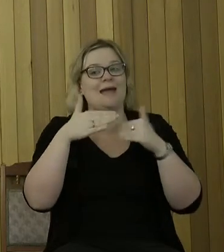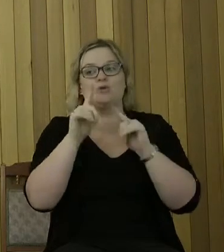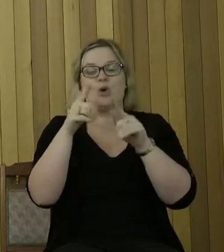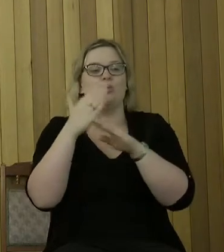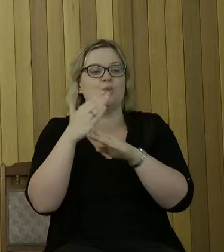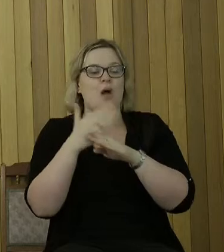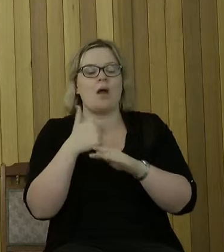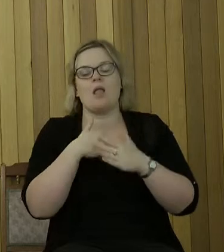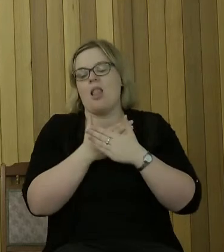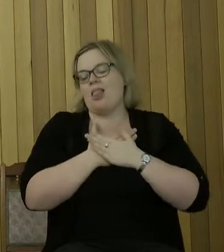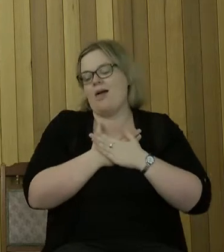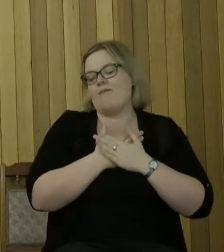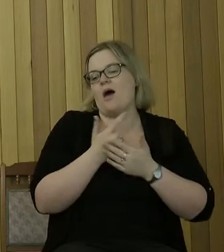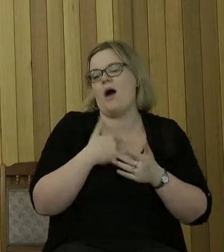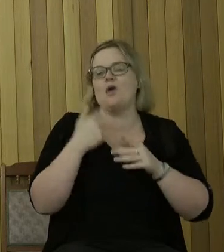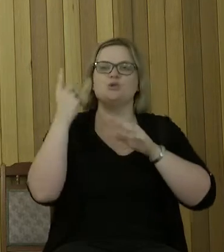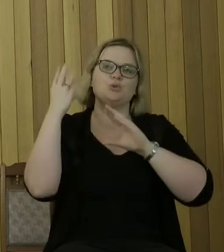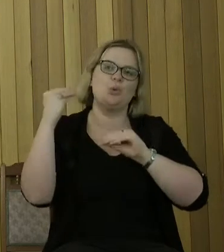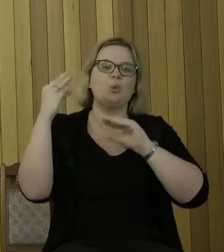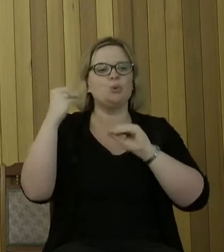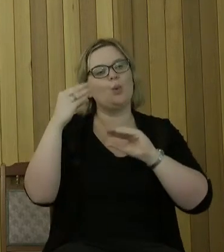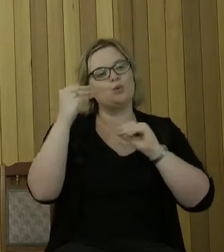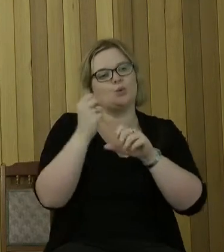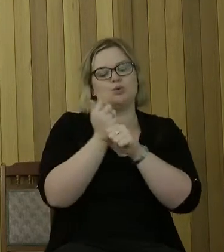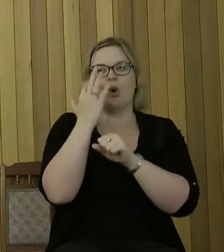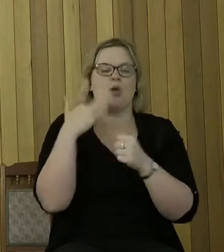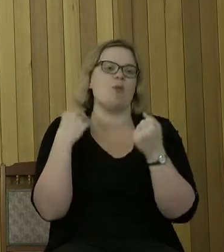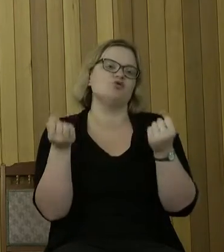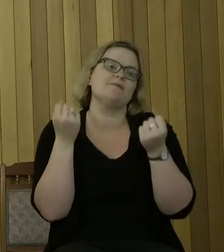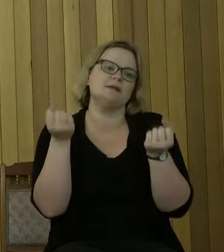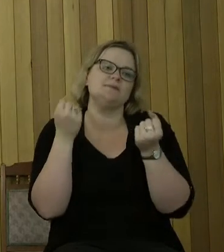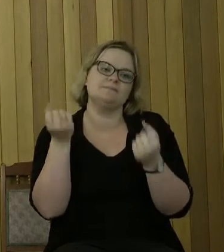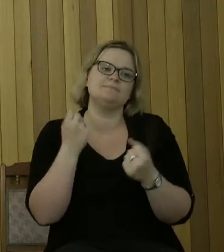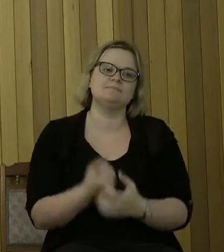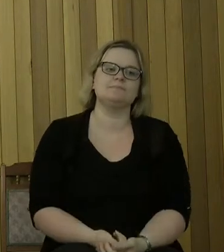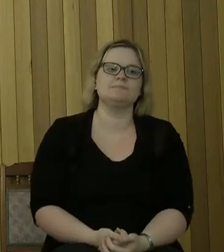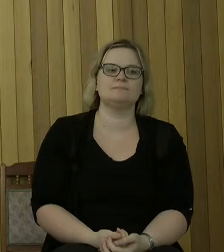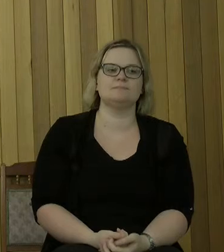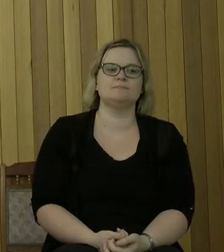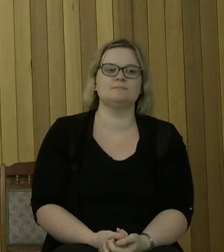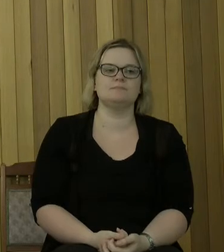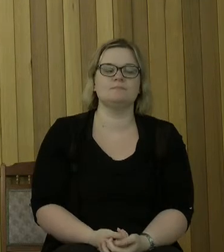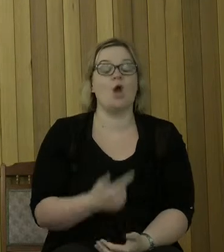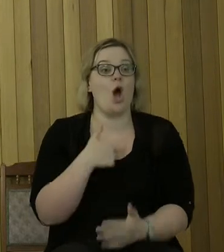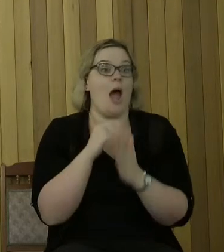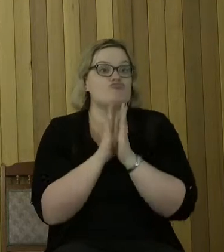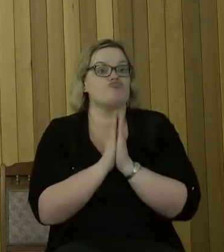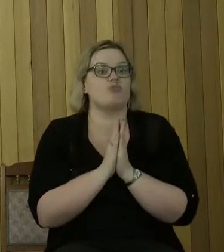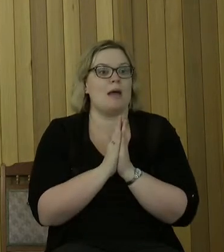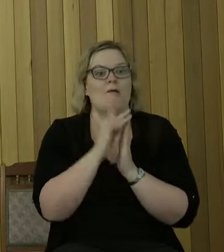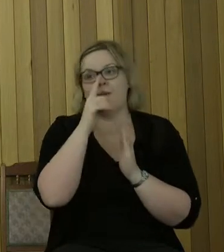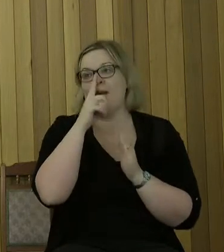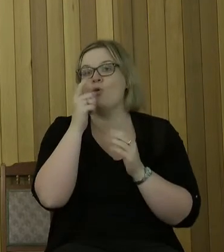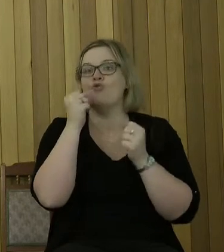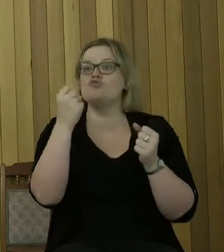day, and I just spend that time just talking to him in the car. I spend time praying for those that are driving